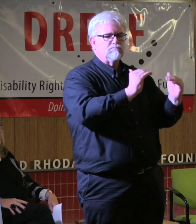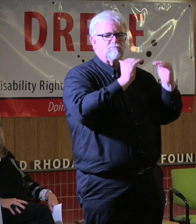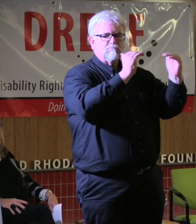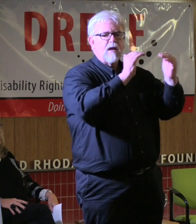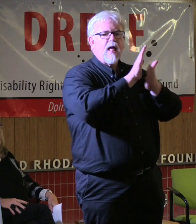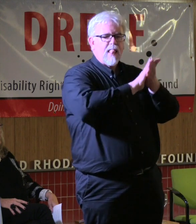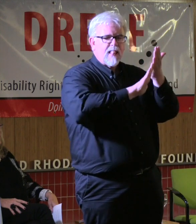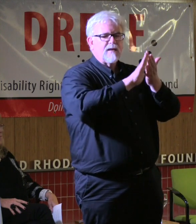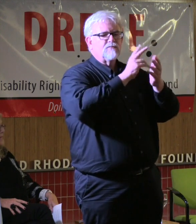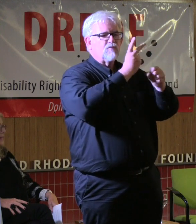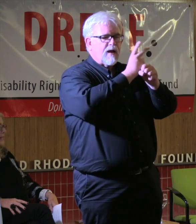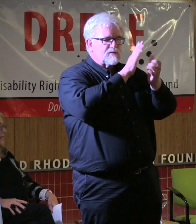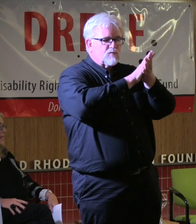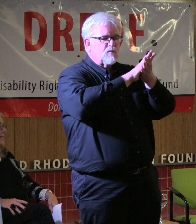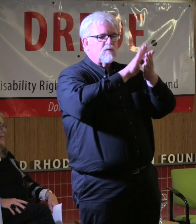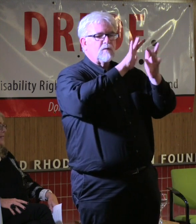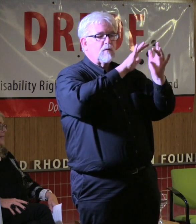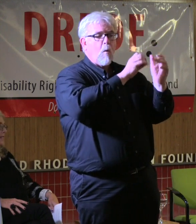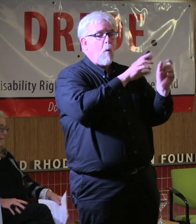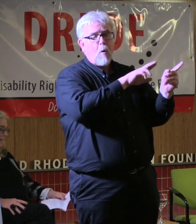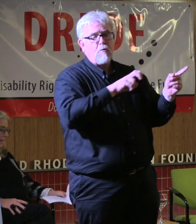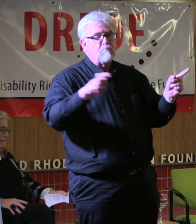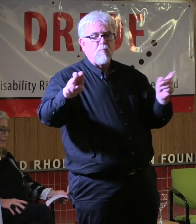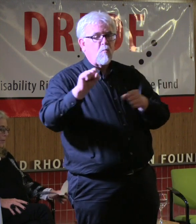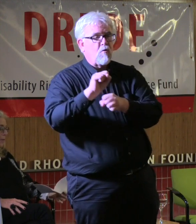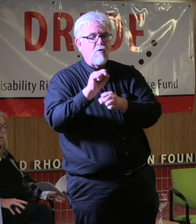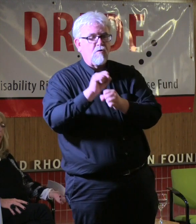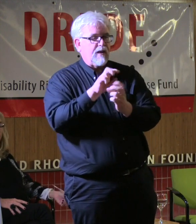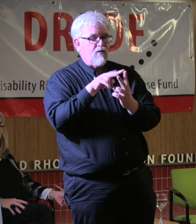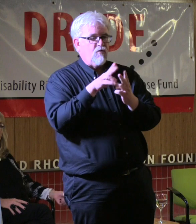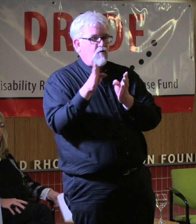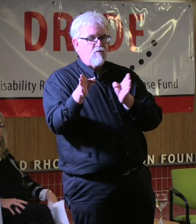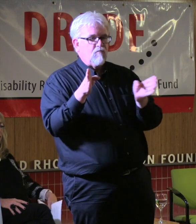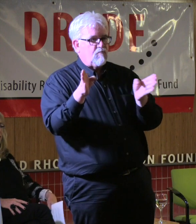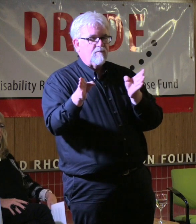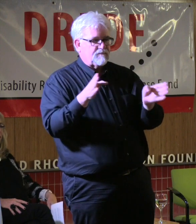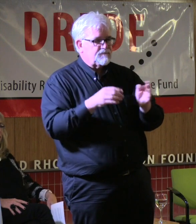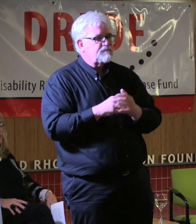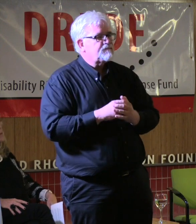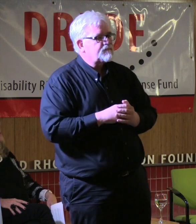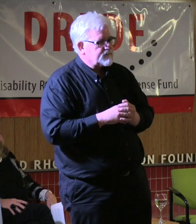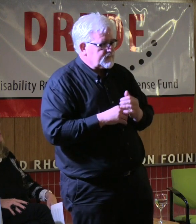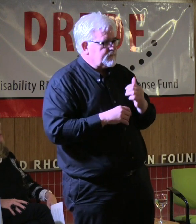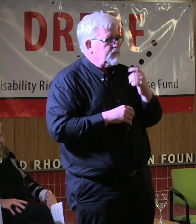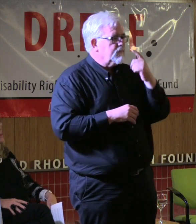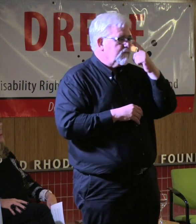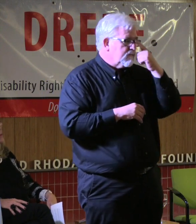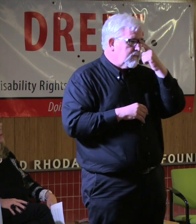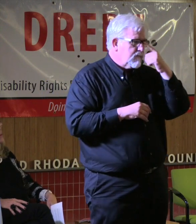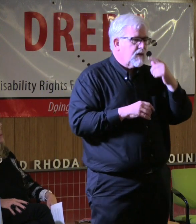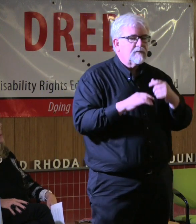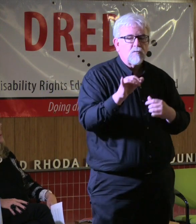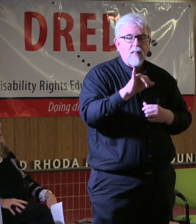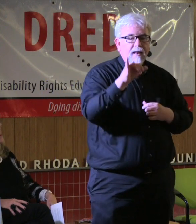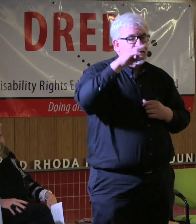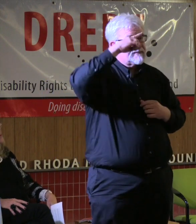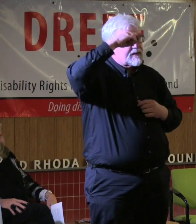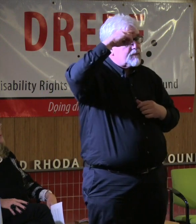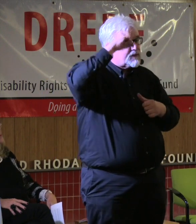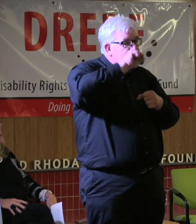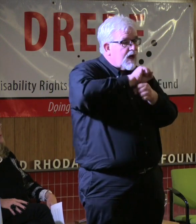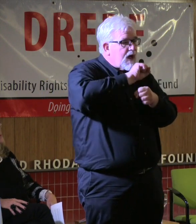higher education or for the workforce. And to the point where, things like summer